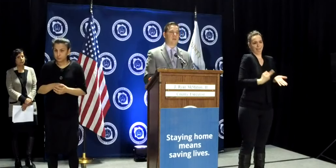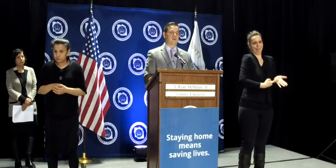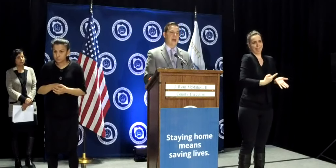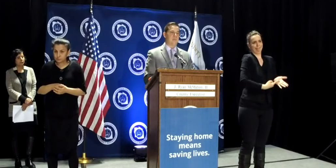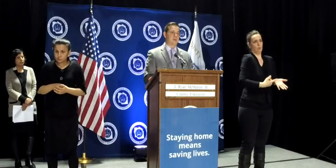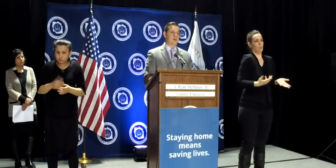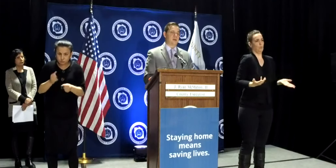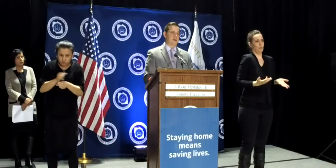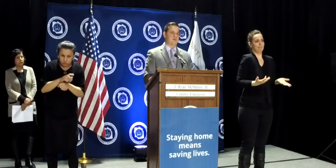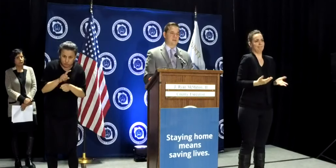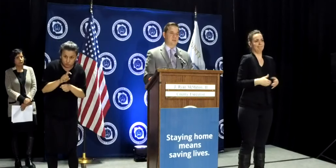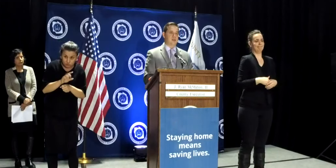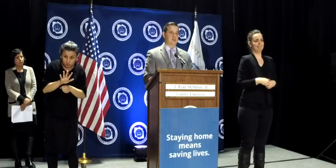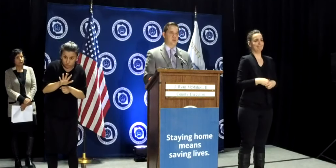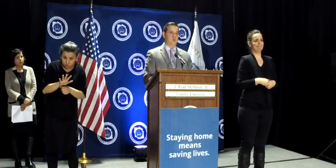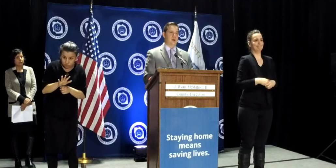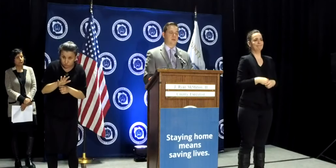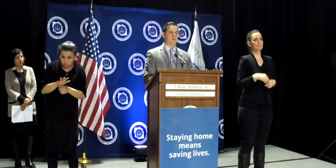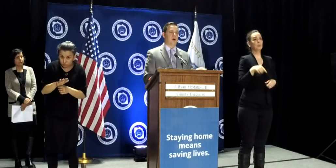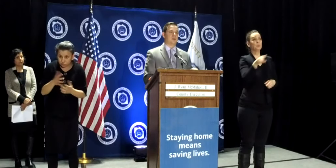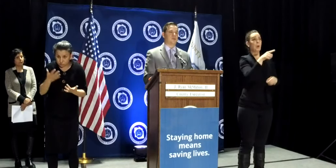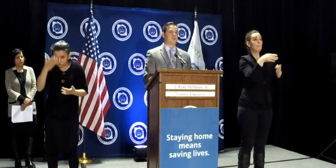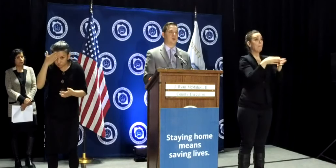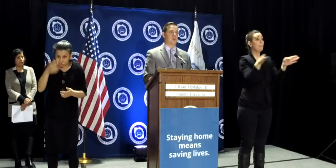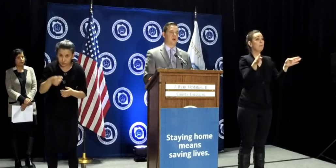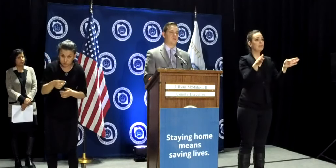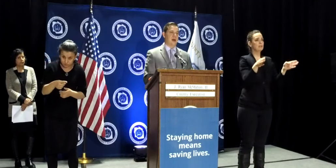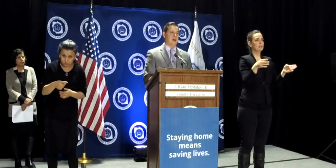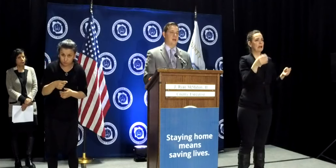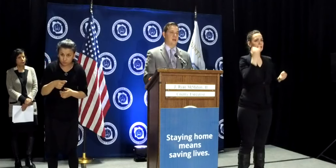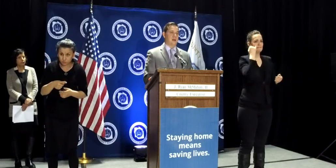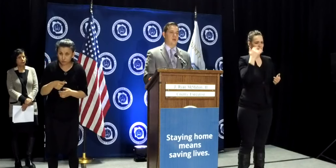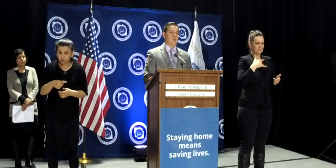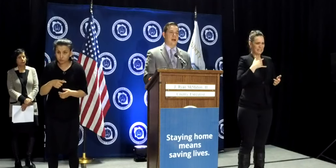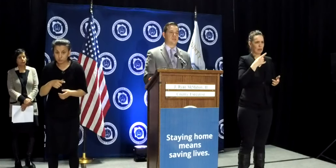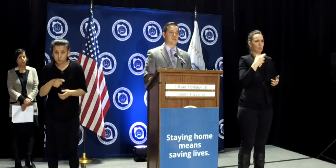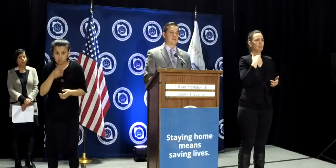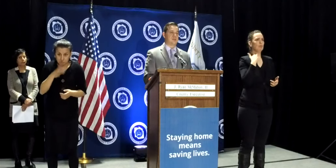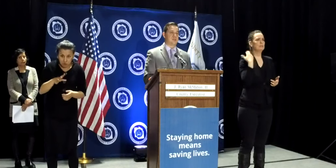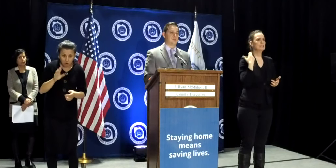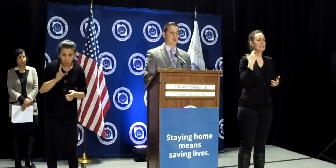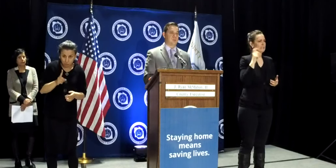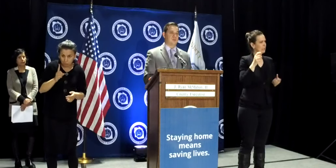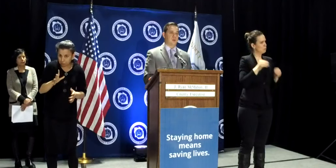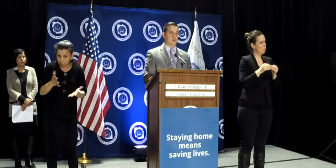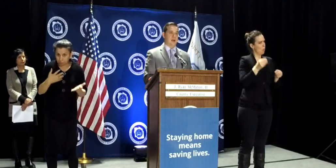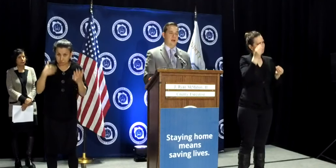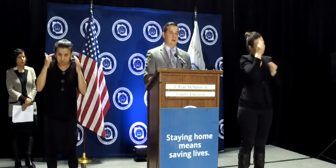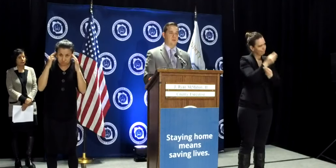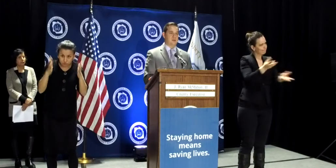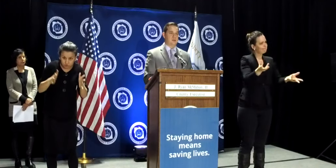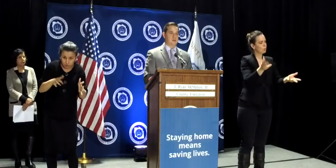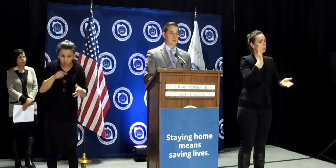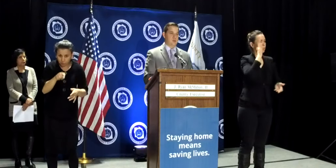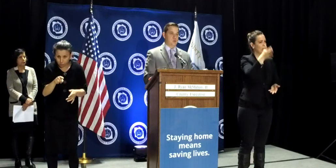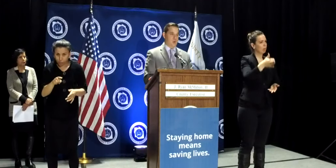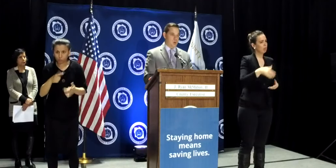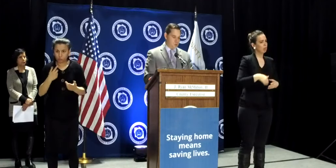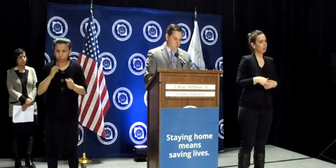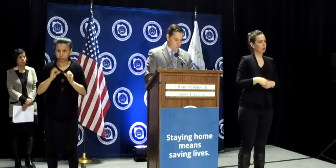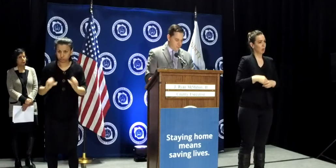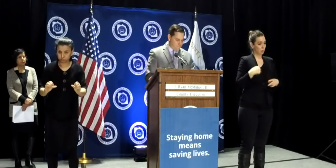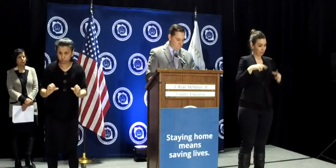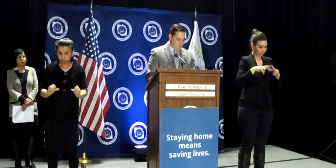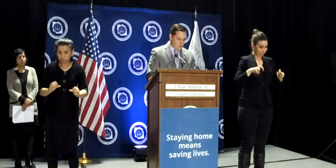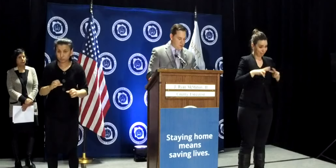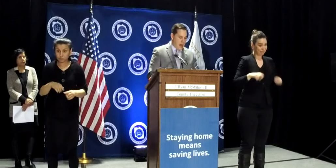some level of gap in an investigation, and we want the public to be aware of that and to watch their symptoms if they were at any of these